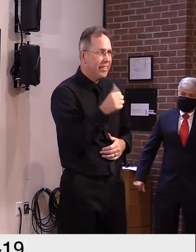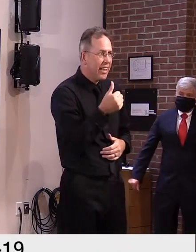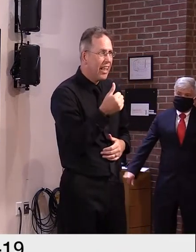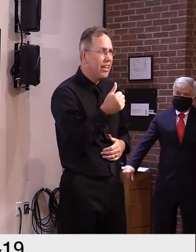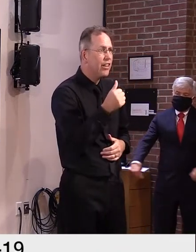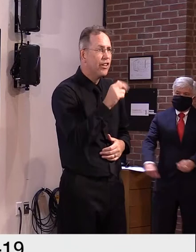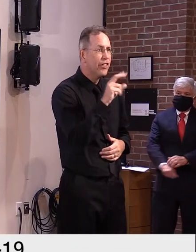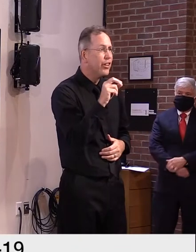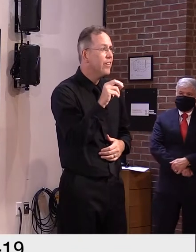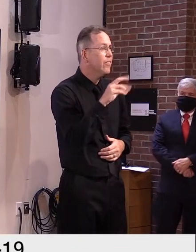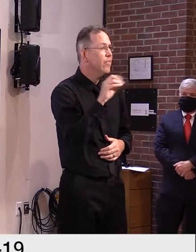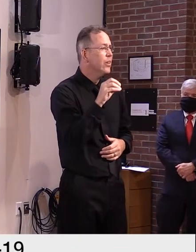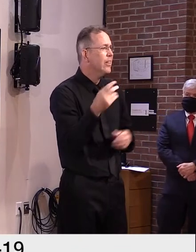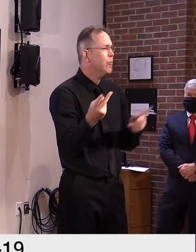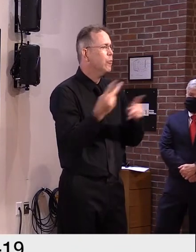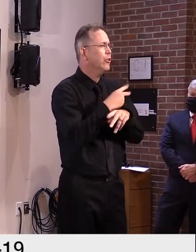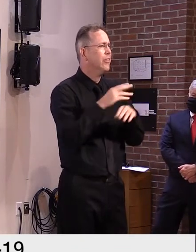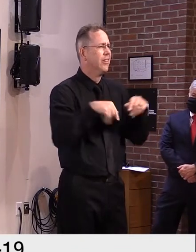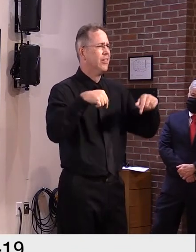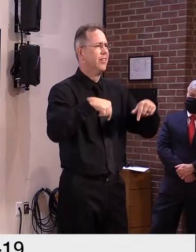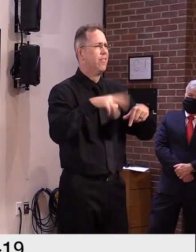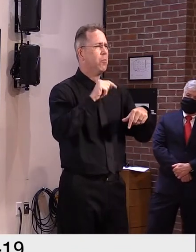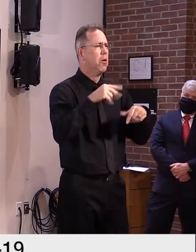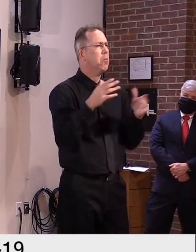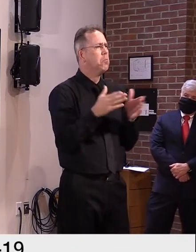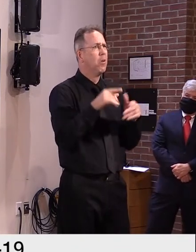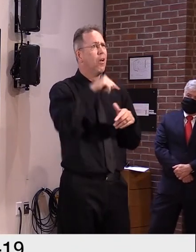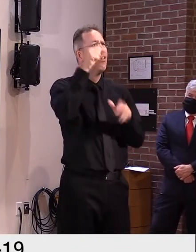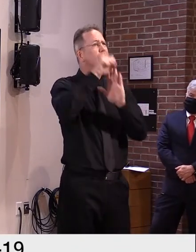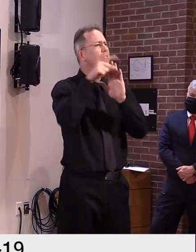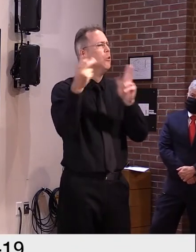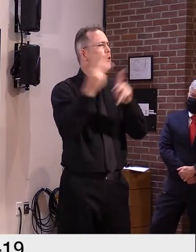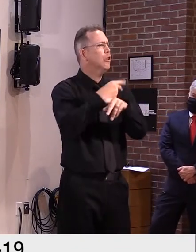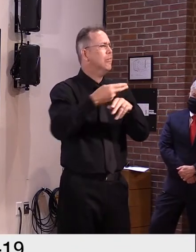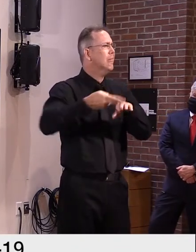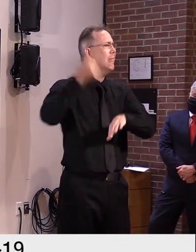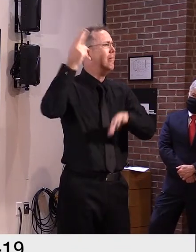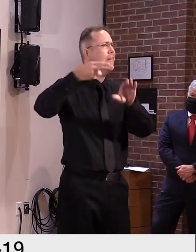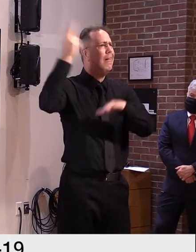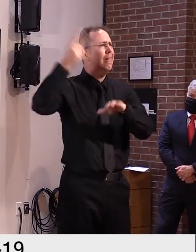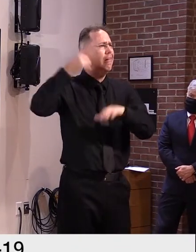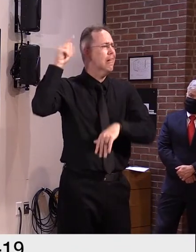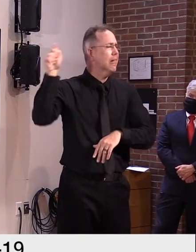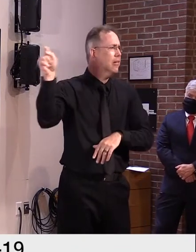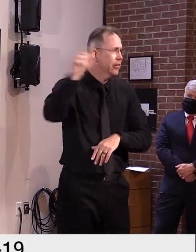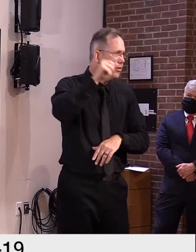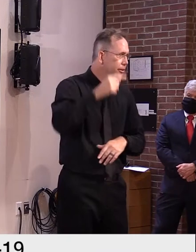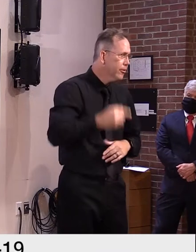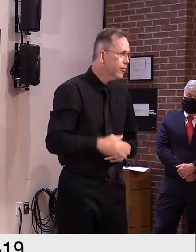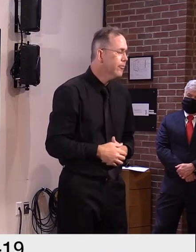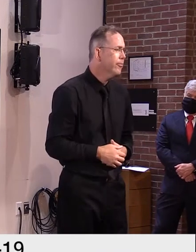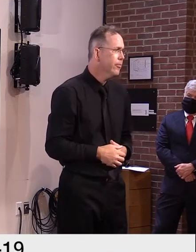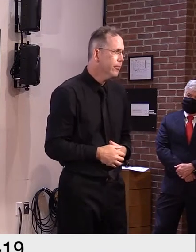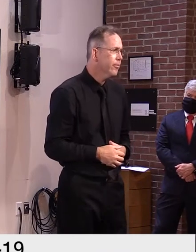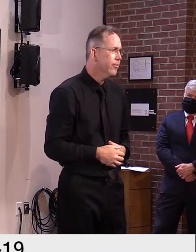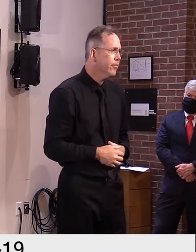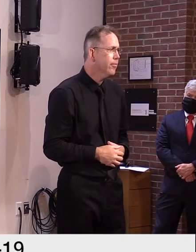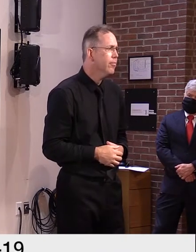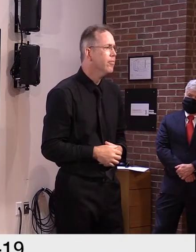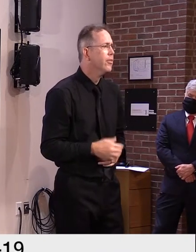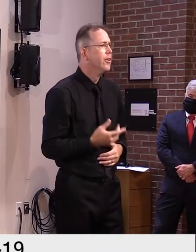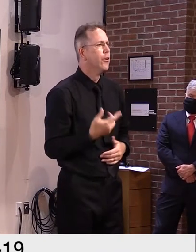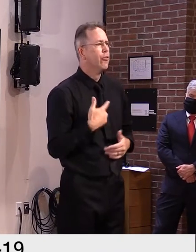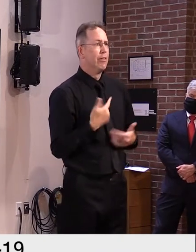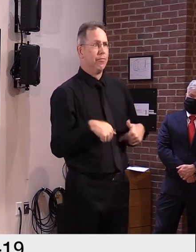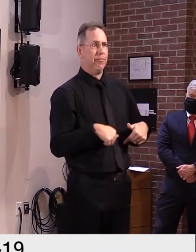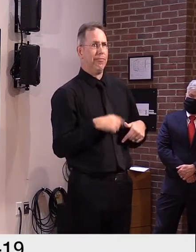100 times the number of cases we're seeing a day, even per capita, it pales in comparison. So I